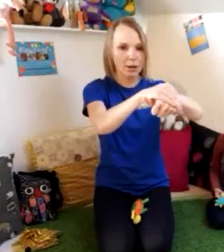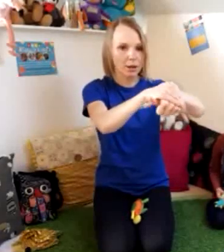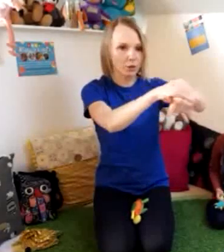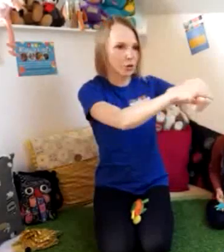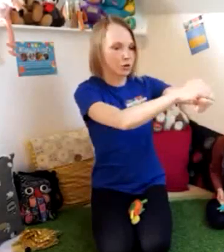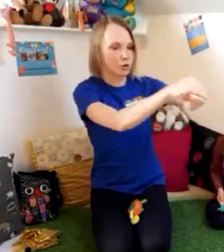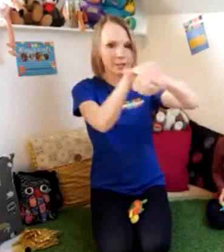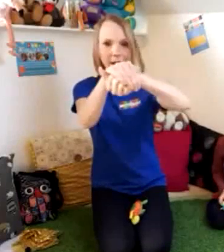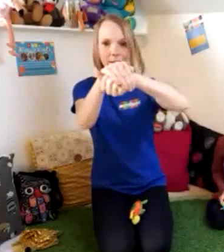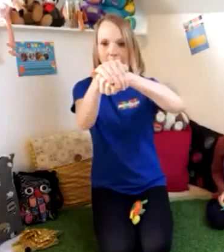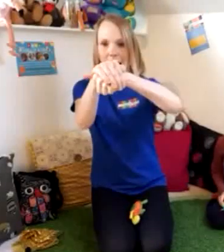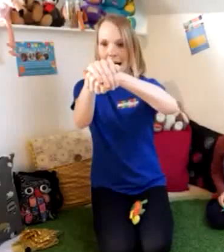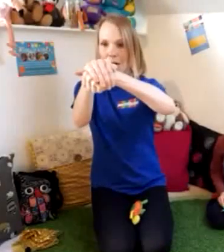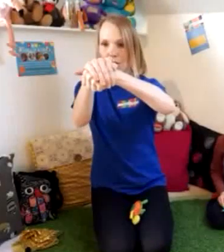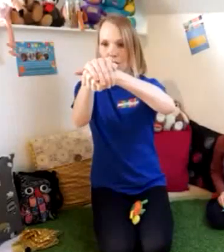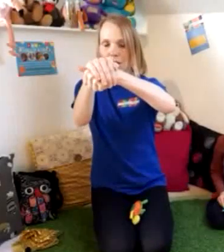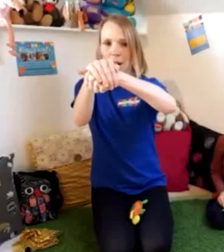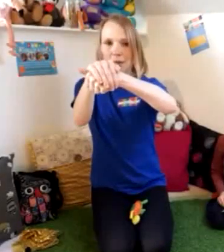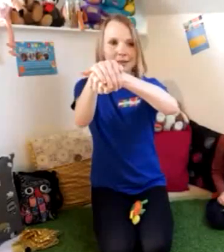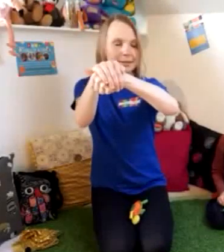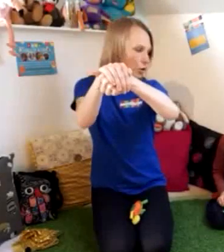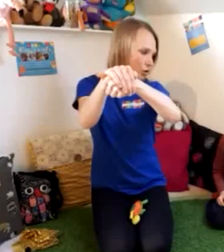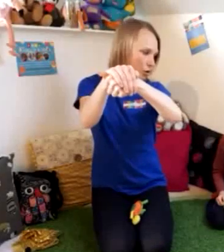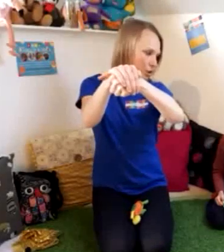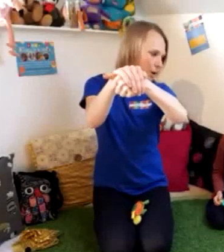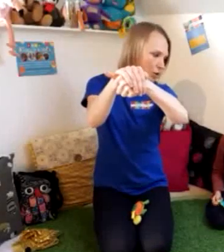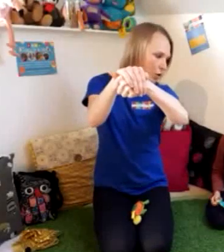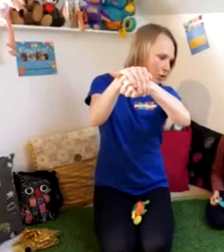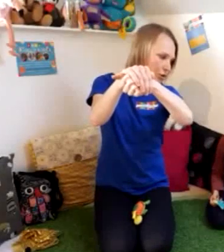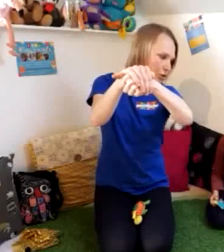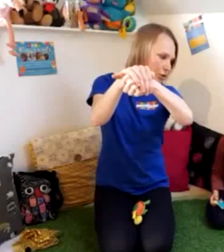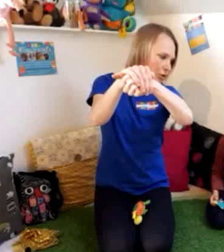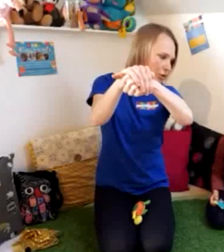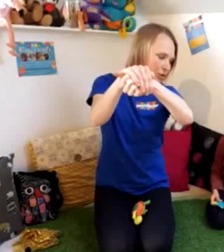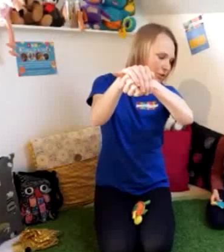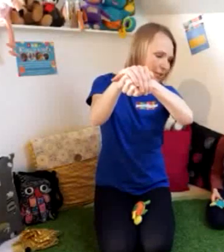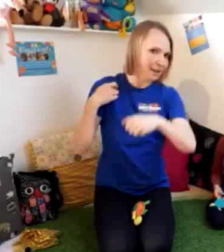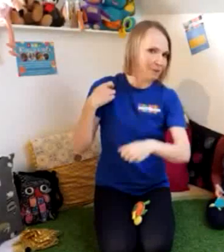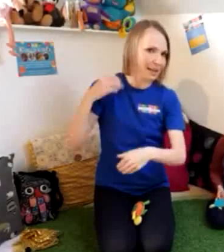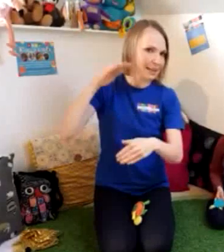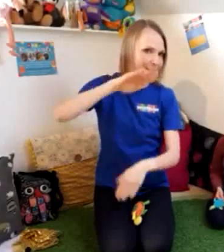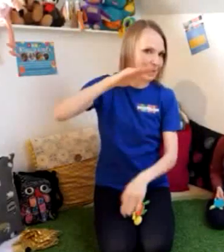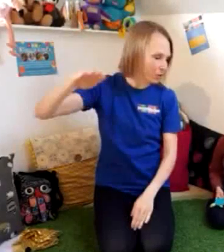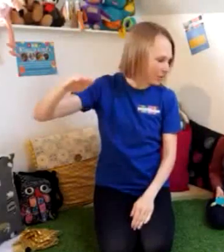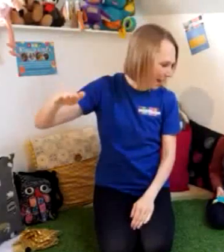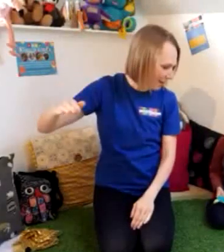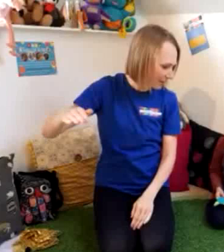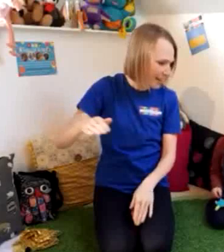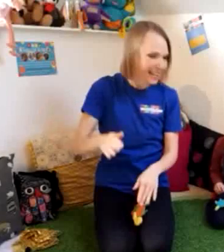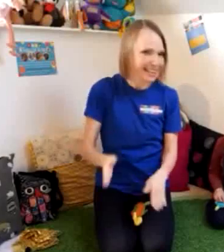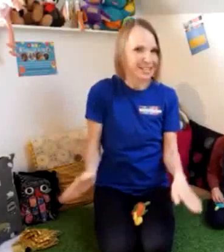little tortoise head out. This is our tortoise, but a tortoise doesn't live in the sea, does it, Havis? This one is